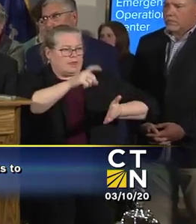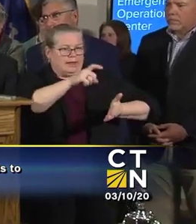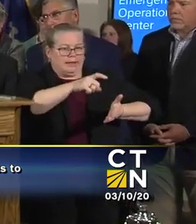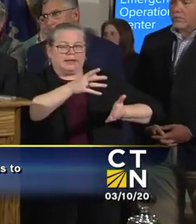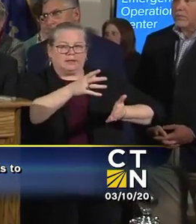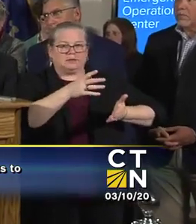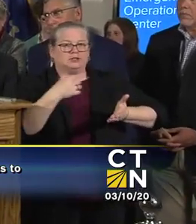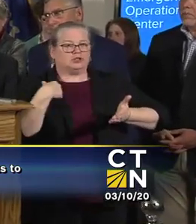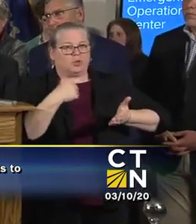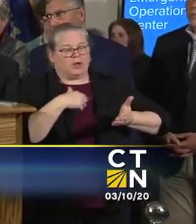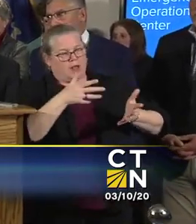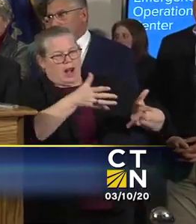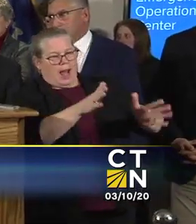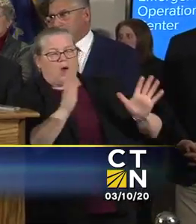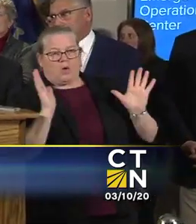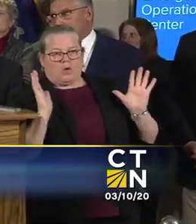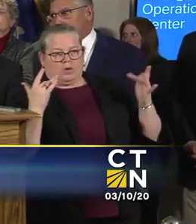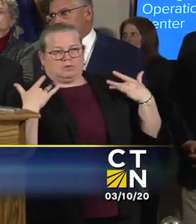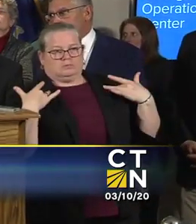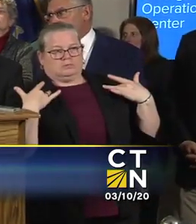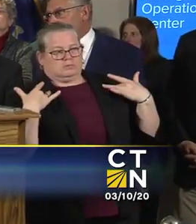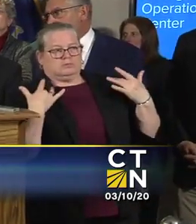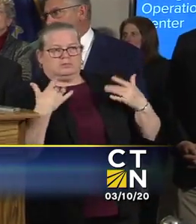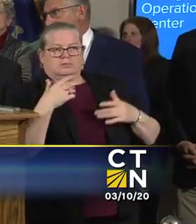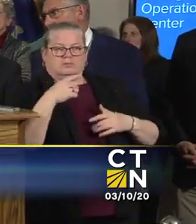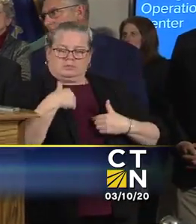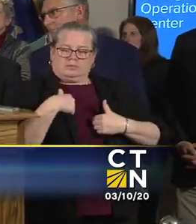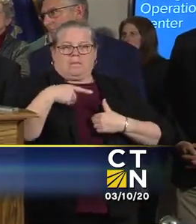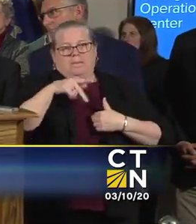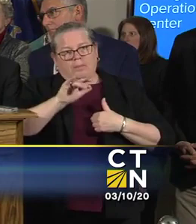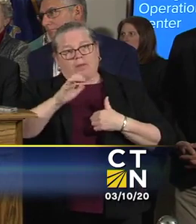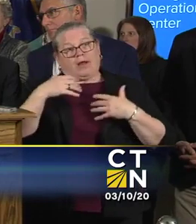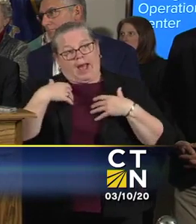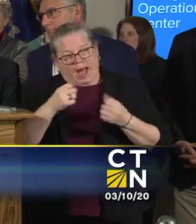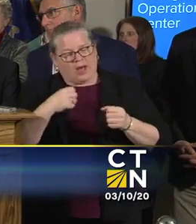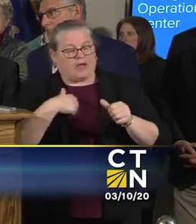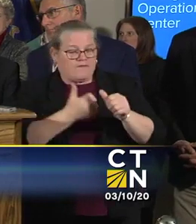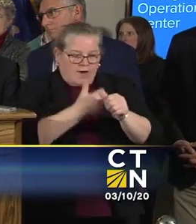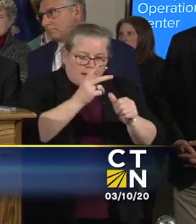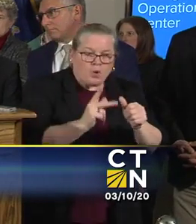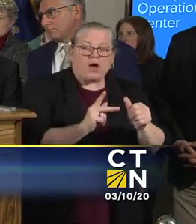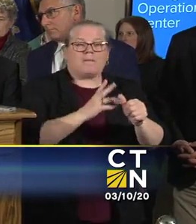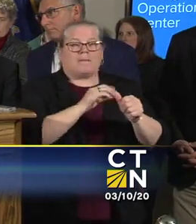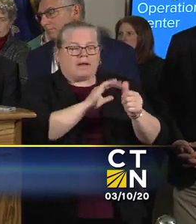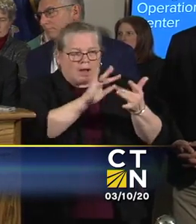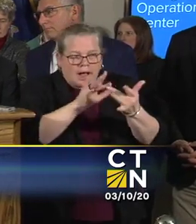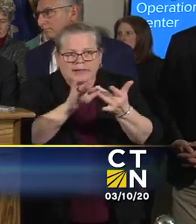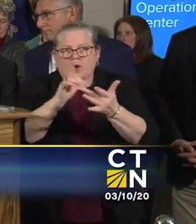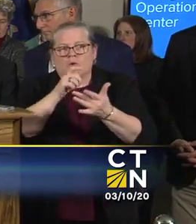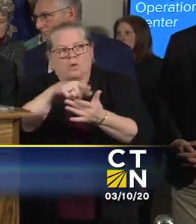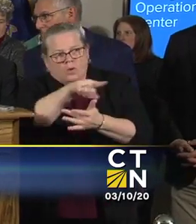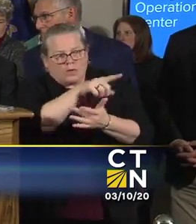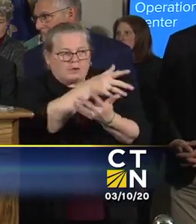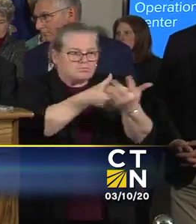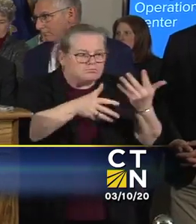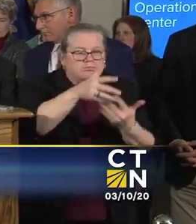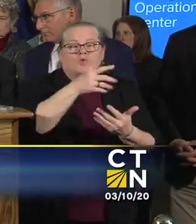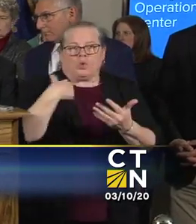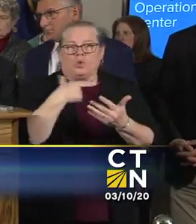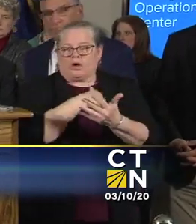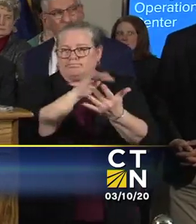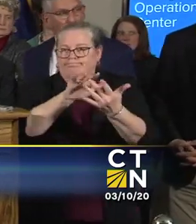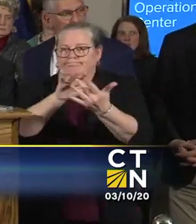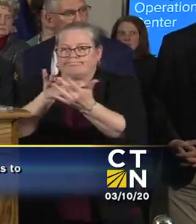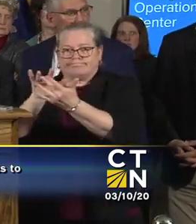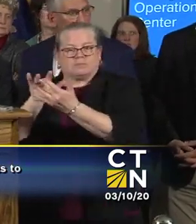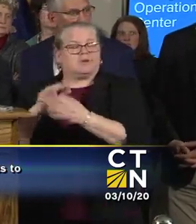our role as public health is really to try to do the follow-up and the contact tracing regarding the folks that they've come in contact with early on.